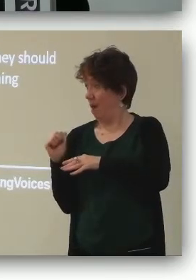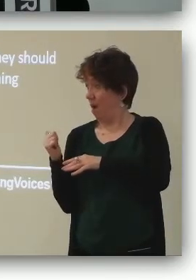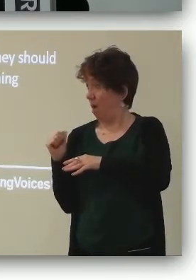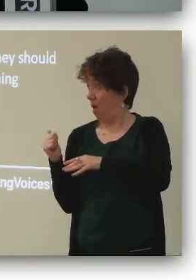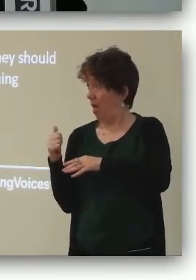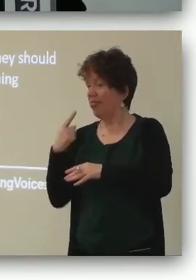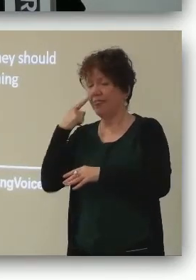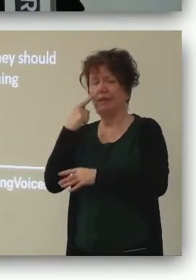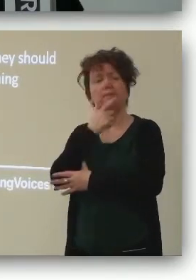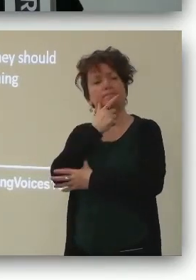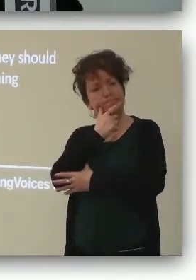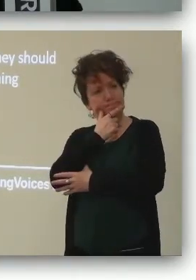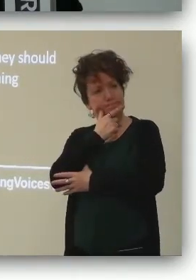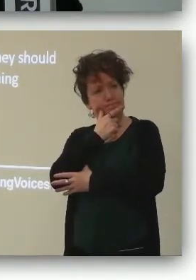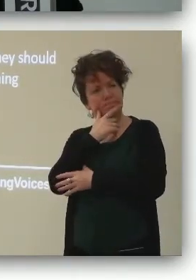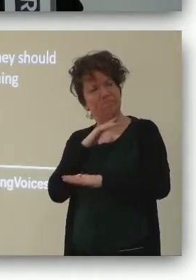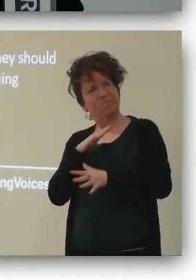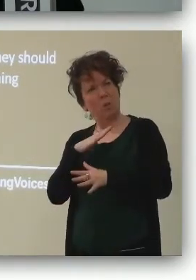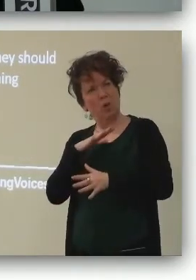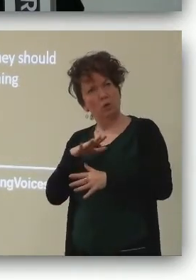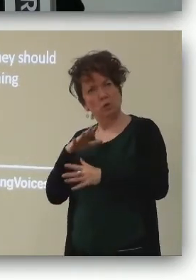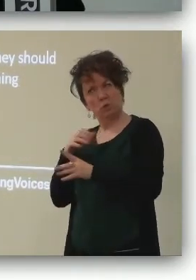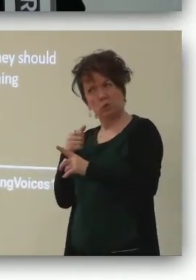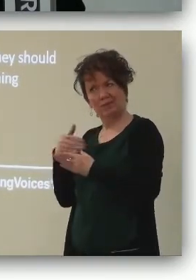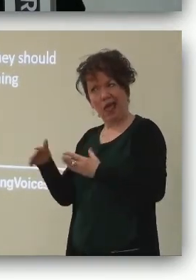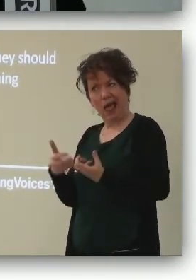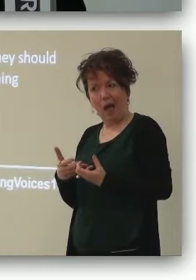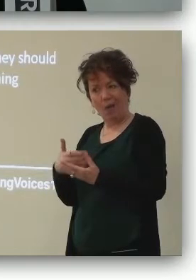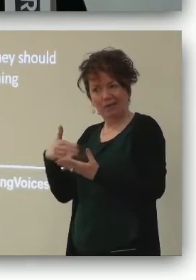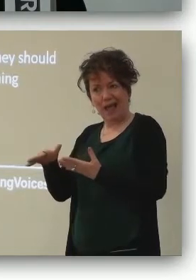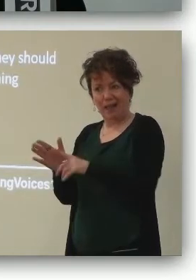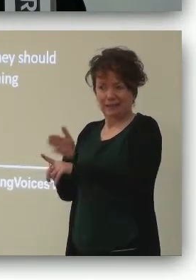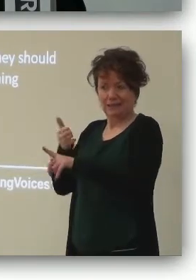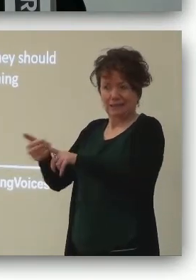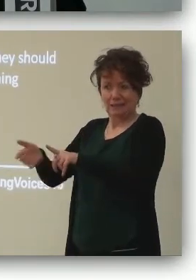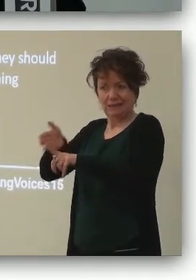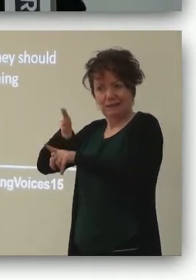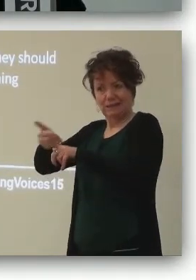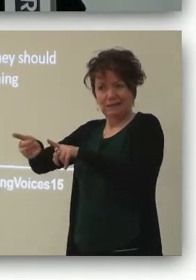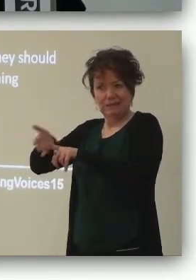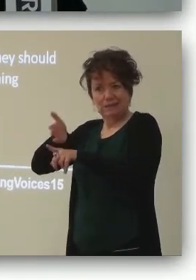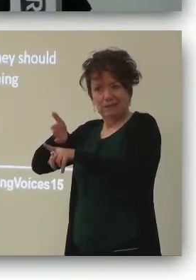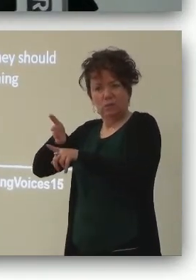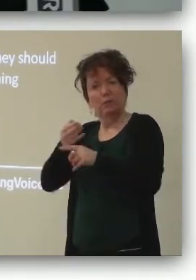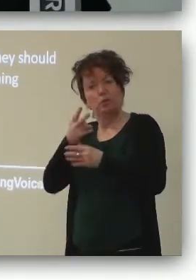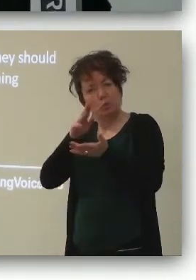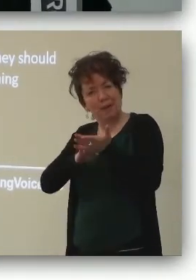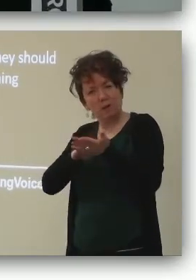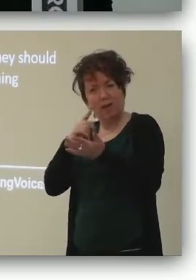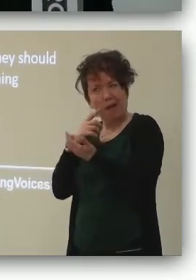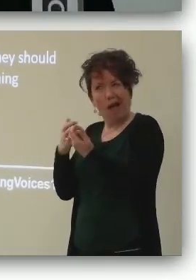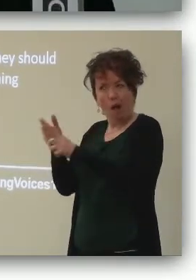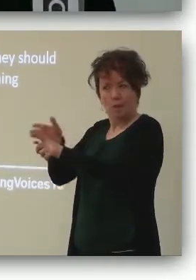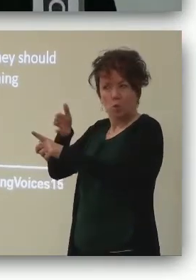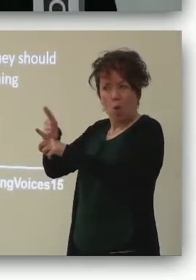about what points you would make to them, how you would make that argument. And we'll just give you a couple of minutes to do that, and then we'll feed